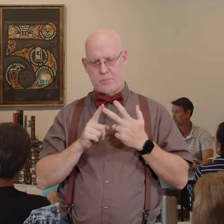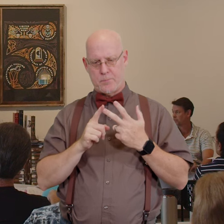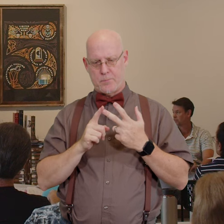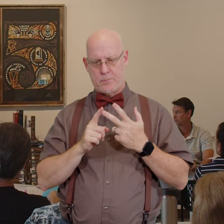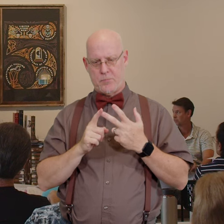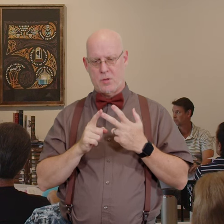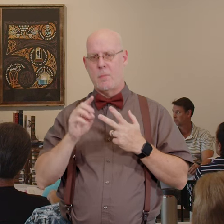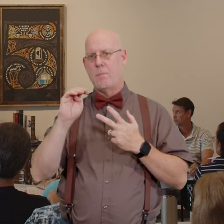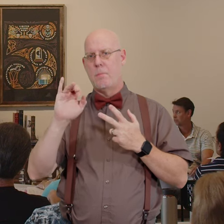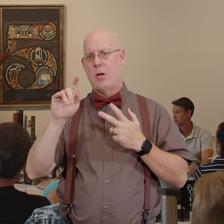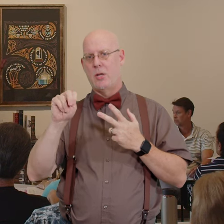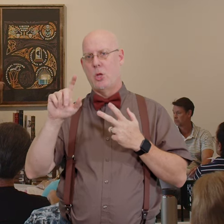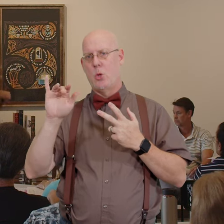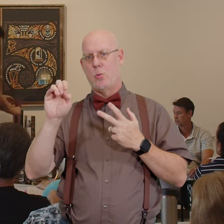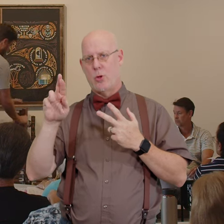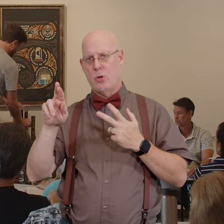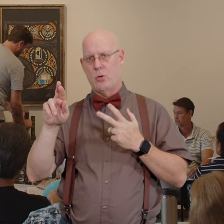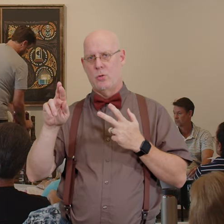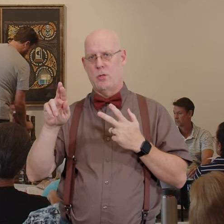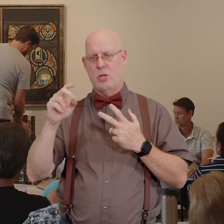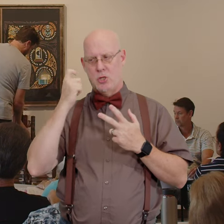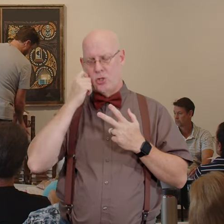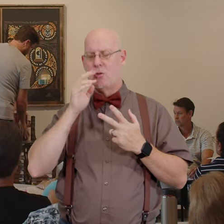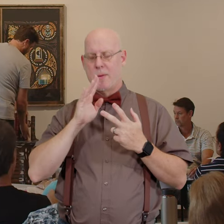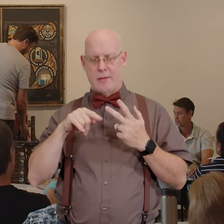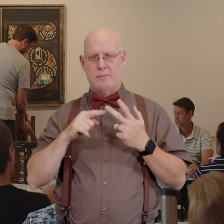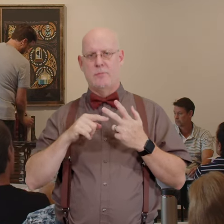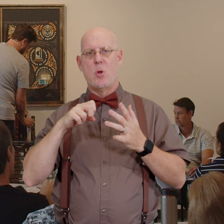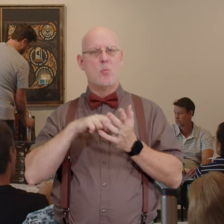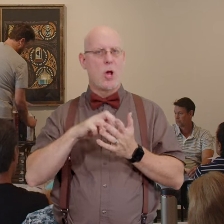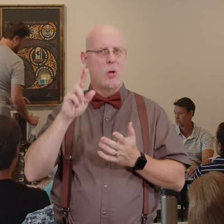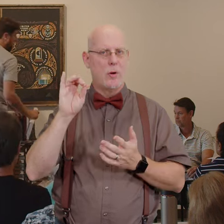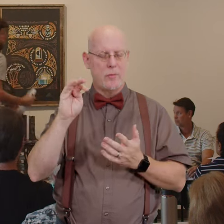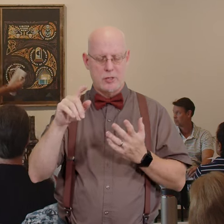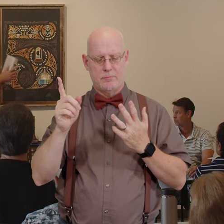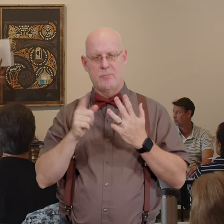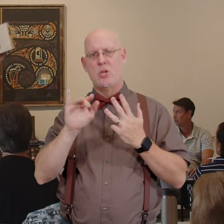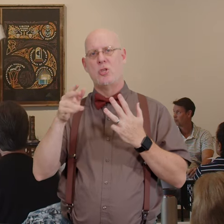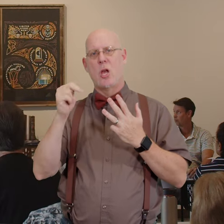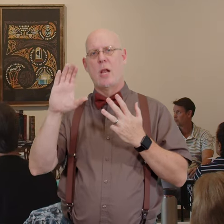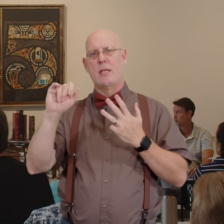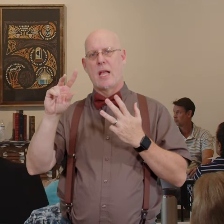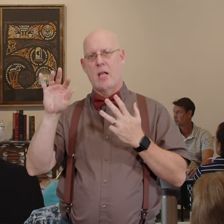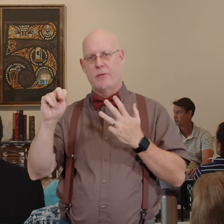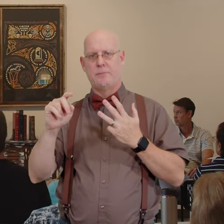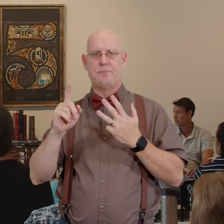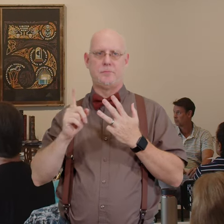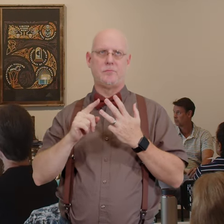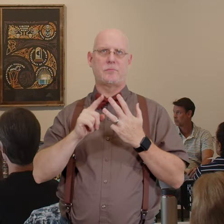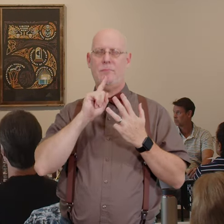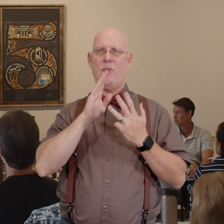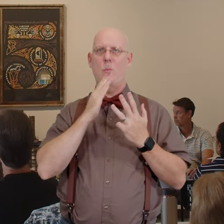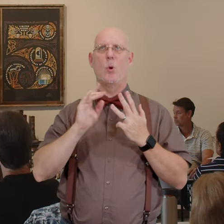here one of the works of Martin Luther, who we just have noted, the Protestant Reformation. The works here of John Calvin,